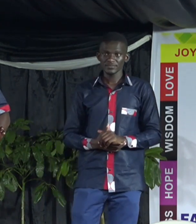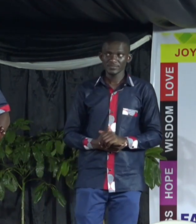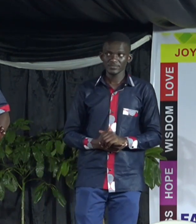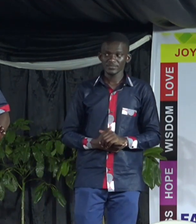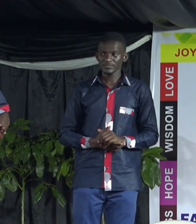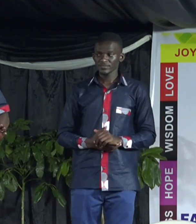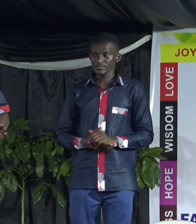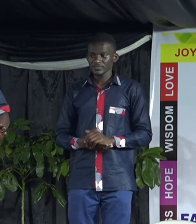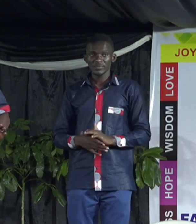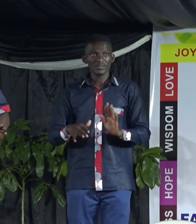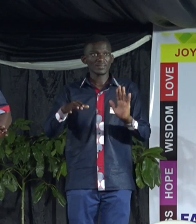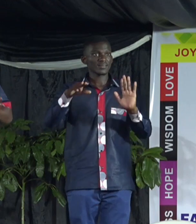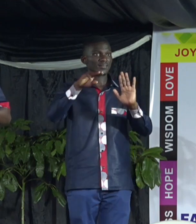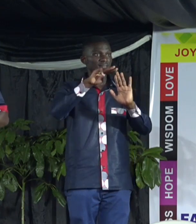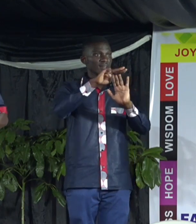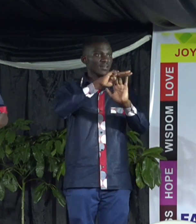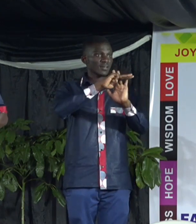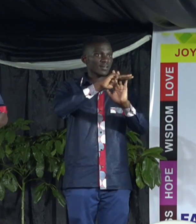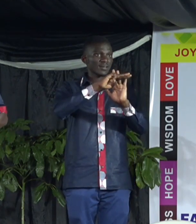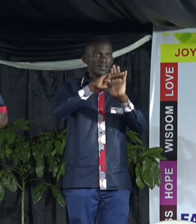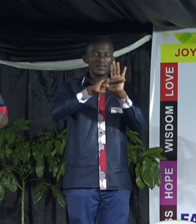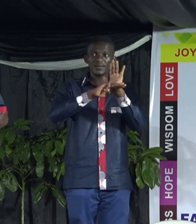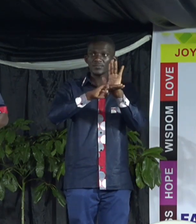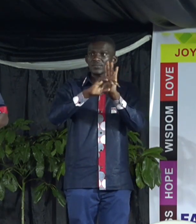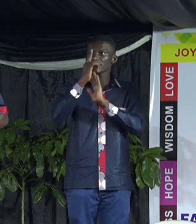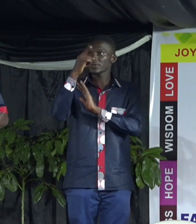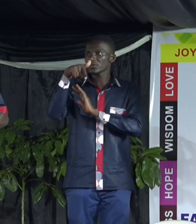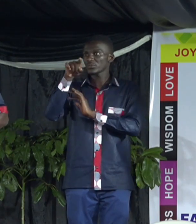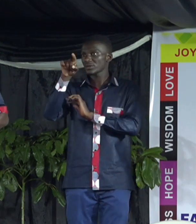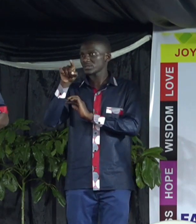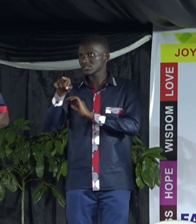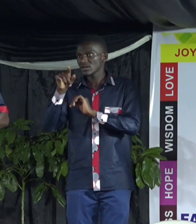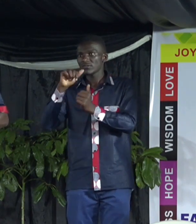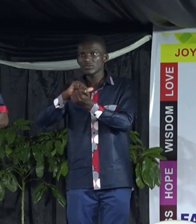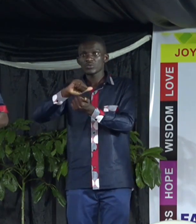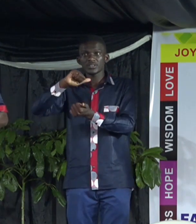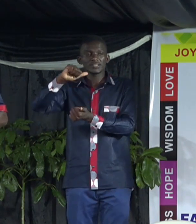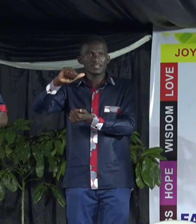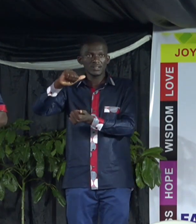mu Matthew 17:15. In Matthew